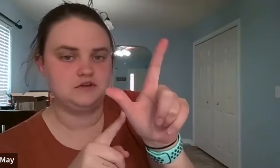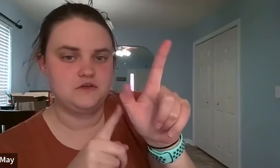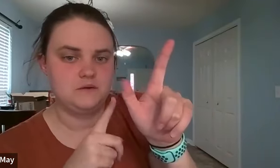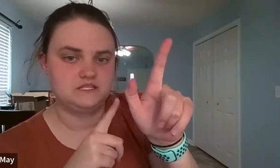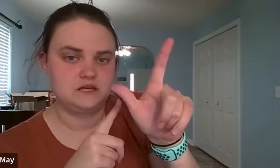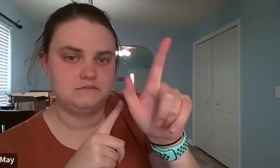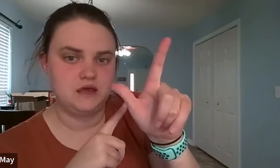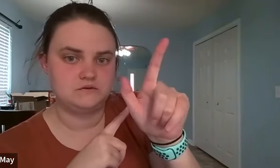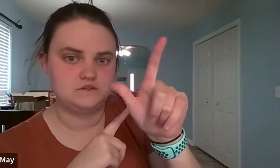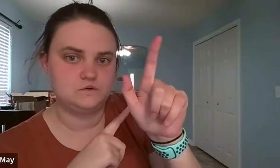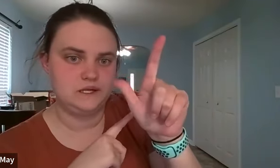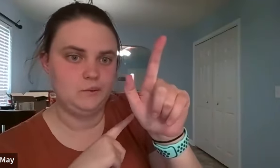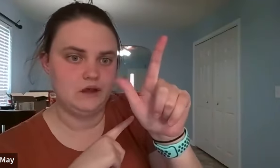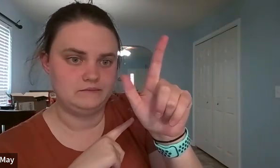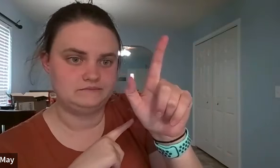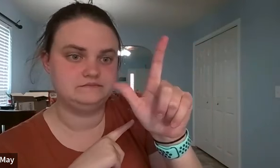thumb is going to bounce 21.